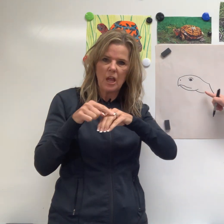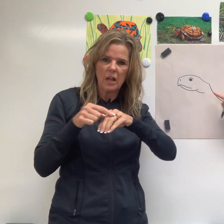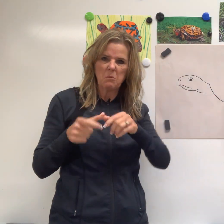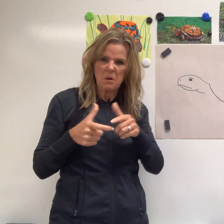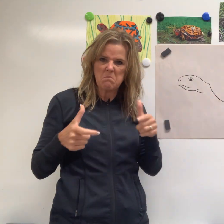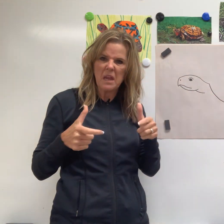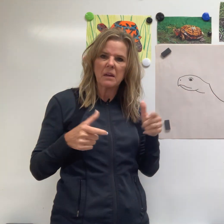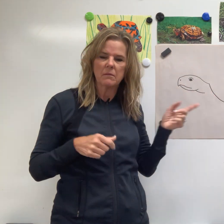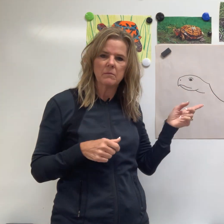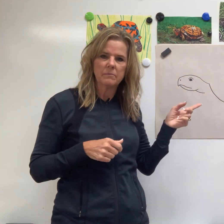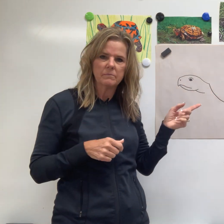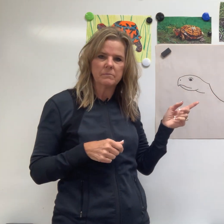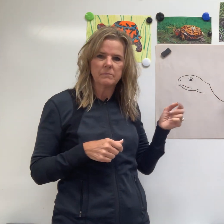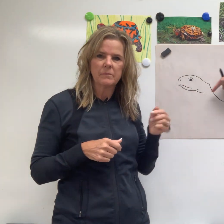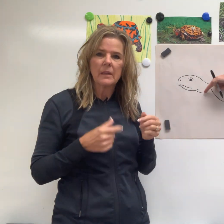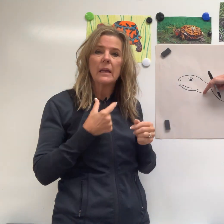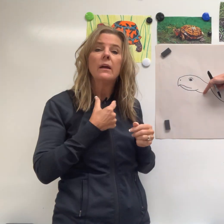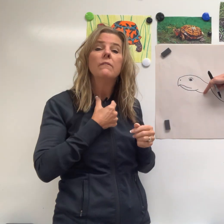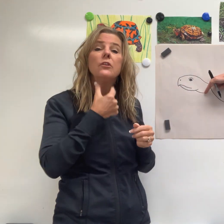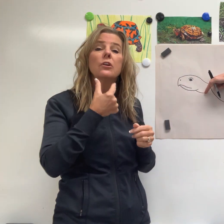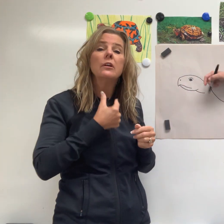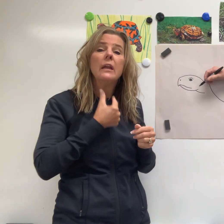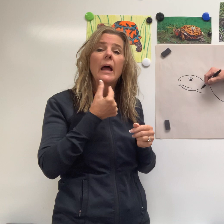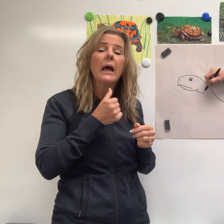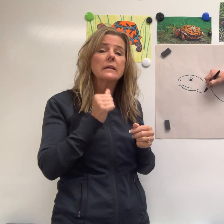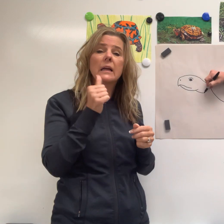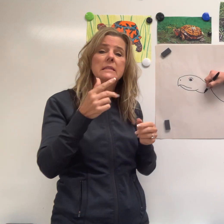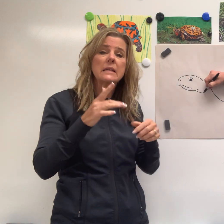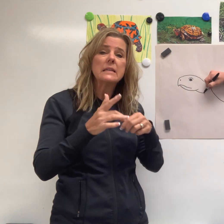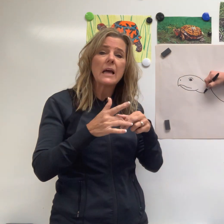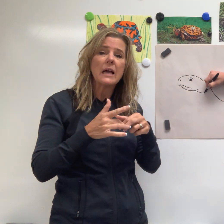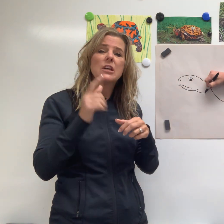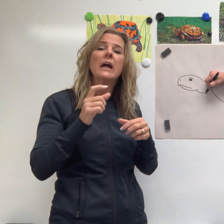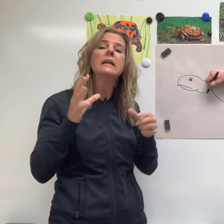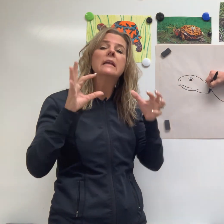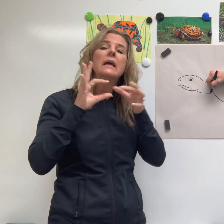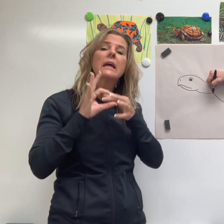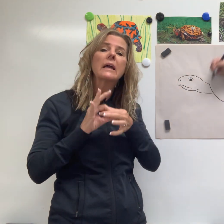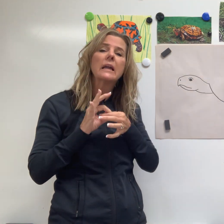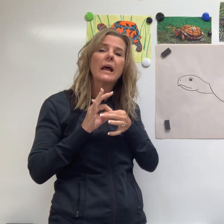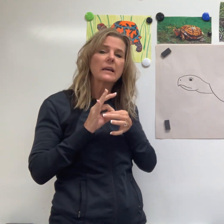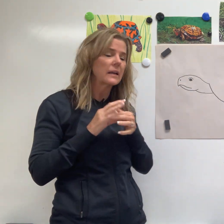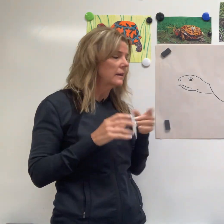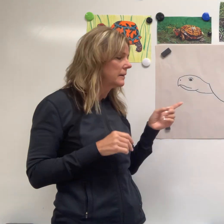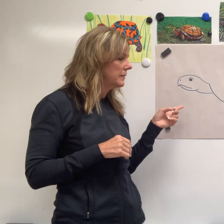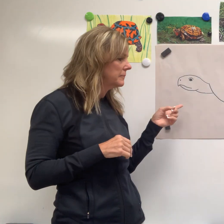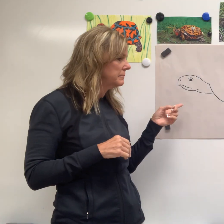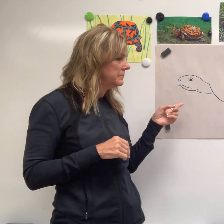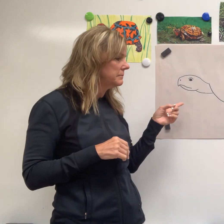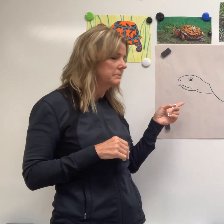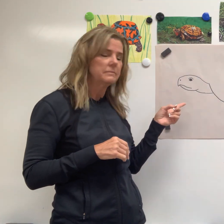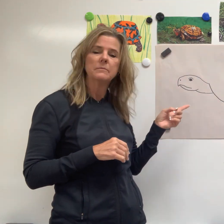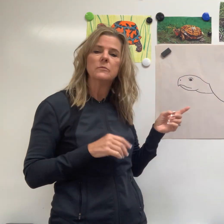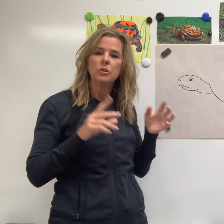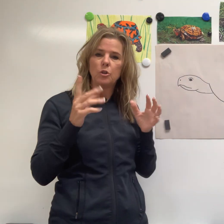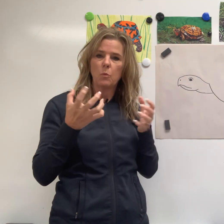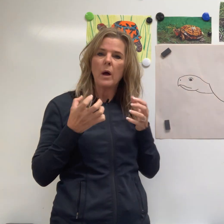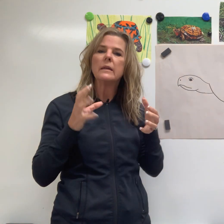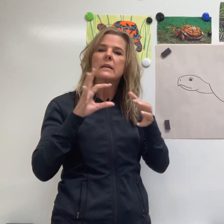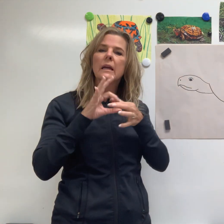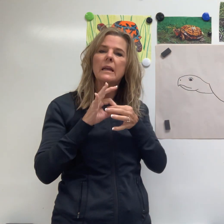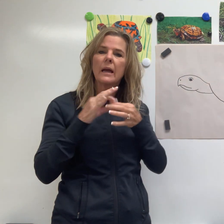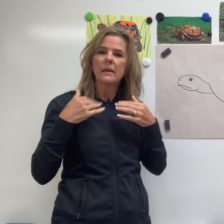your neck doesn't already touch, mine does not already touch, I need to make it just a little bit longer so that it touches,